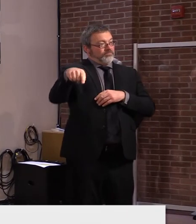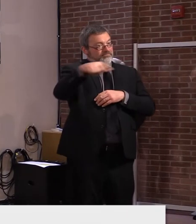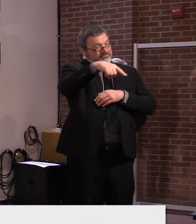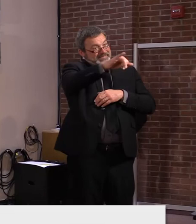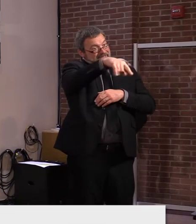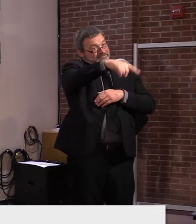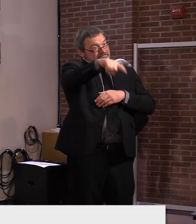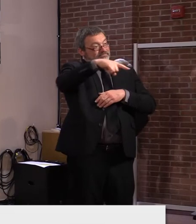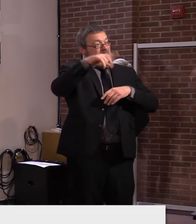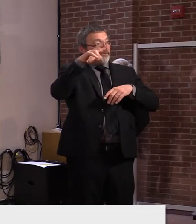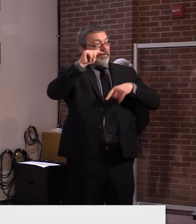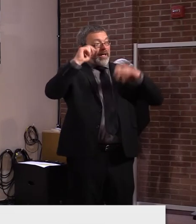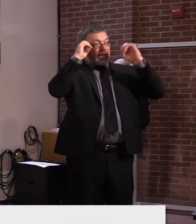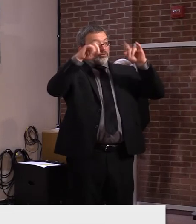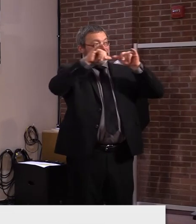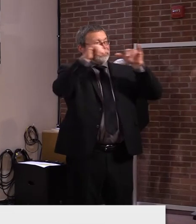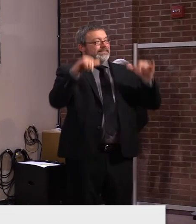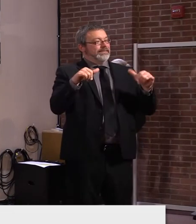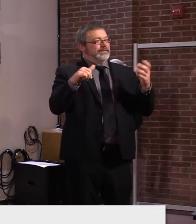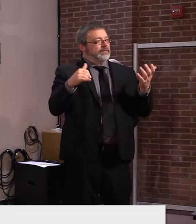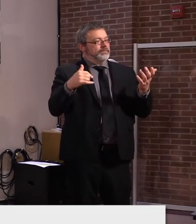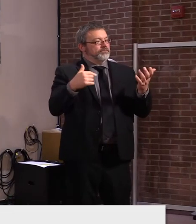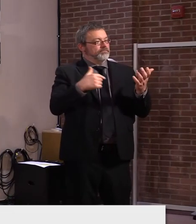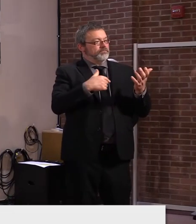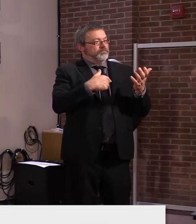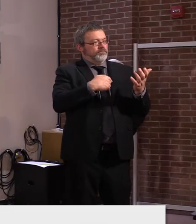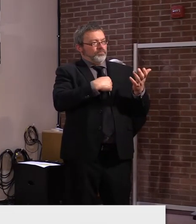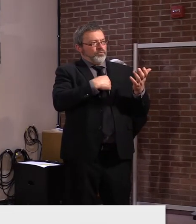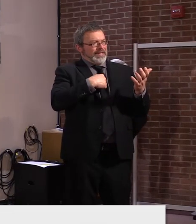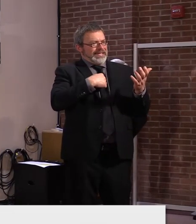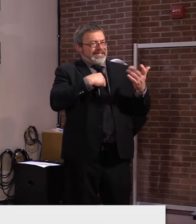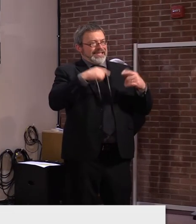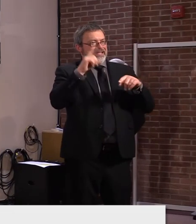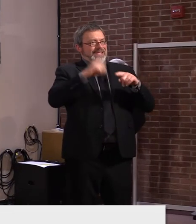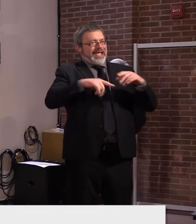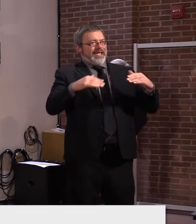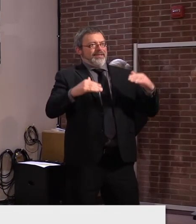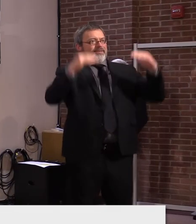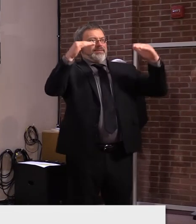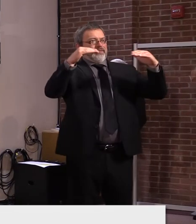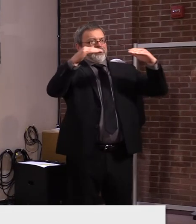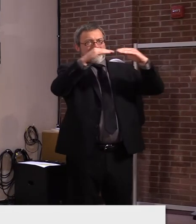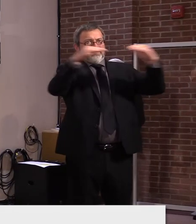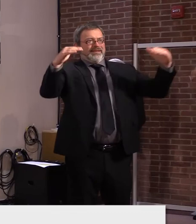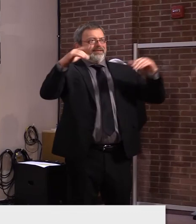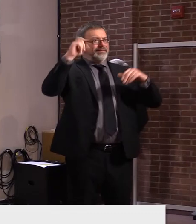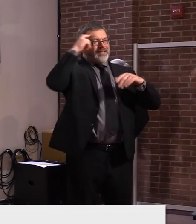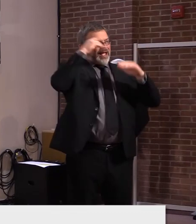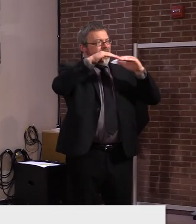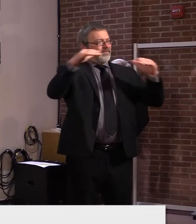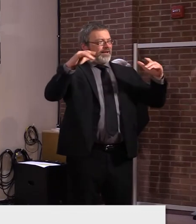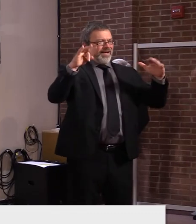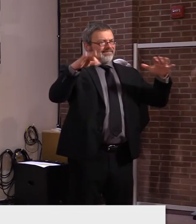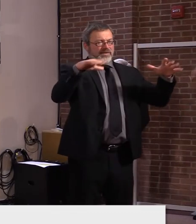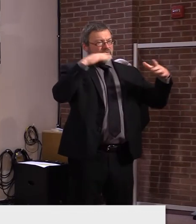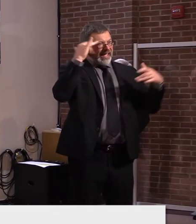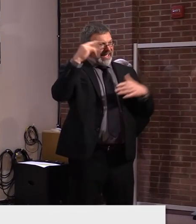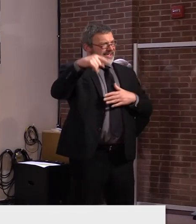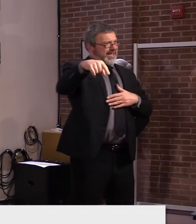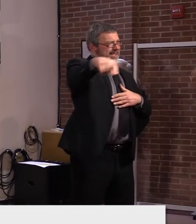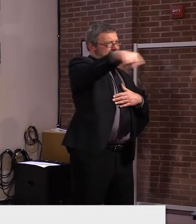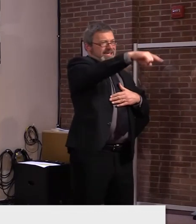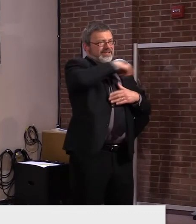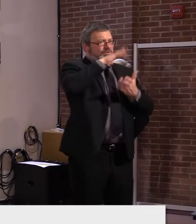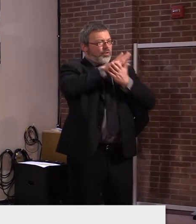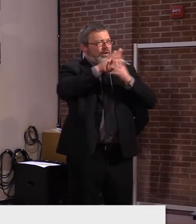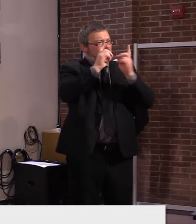could be done effectively at the state level, even if we could, because I think there's so much variability, and basically each school needs a custom solution